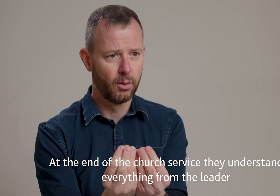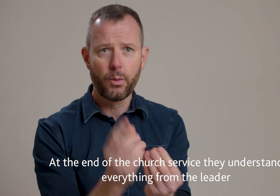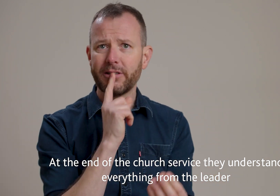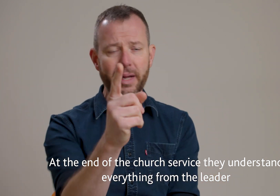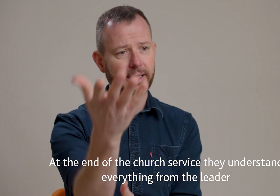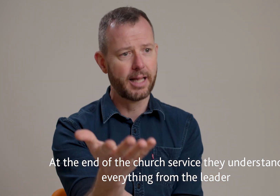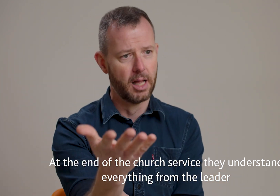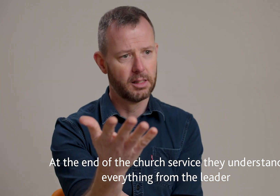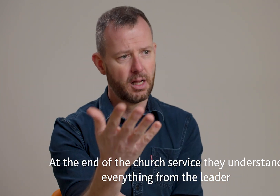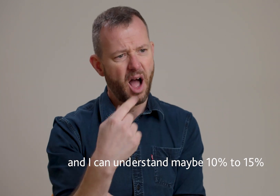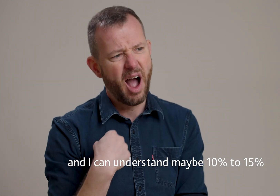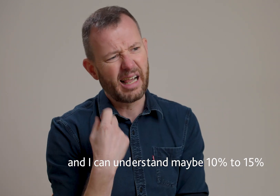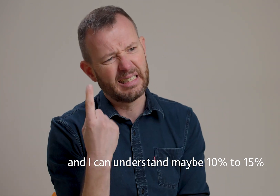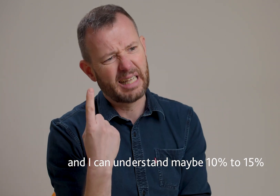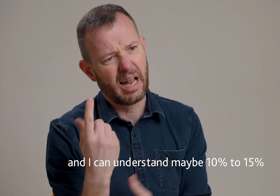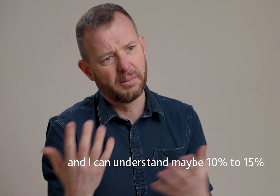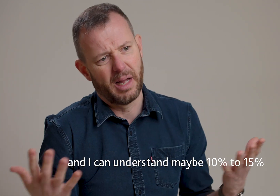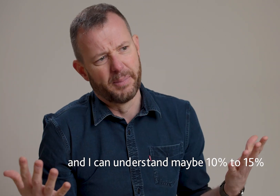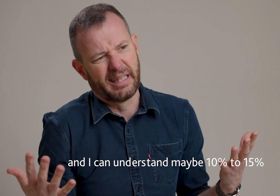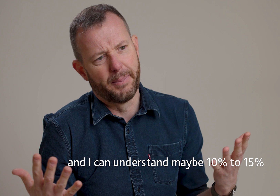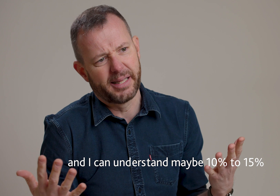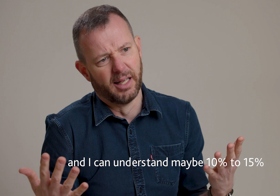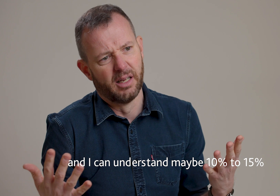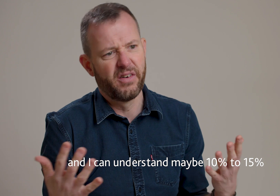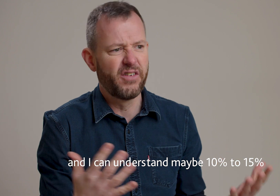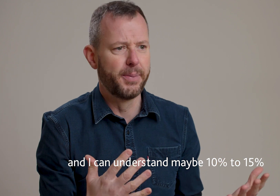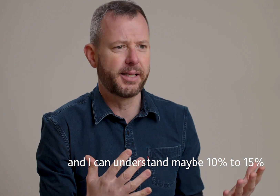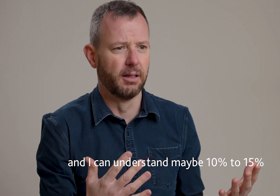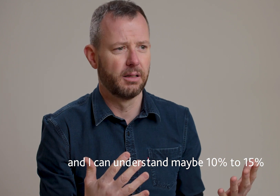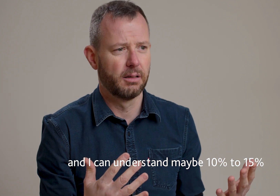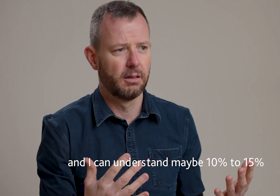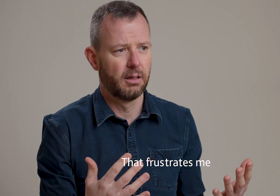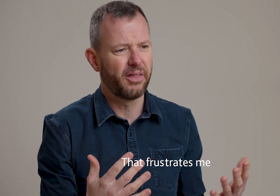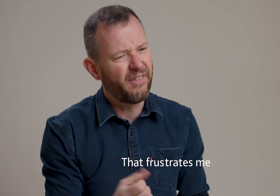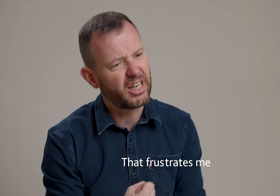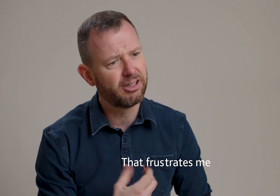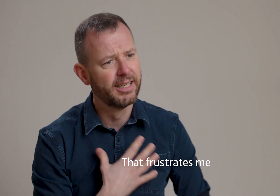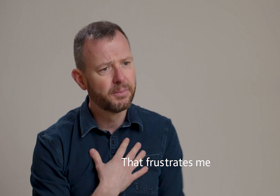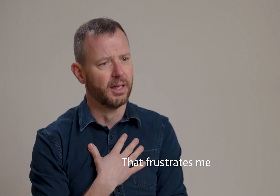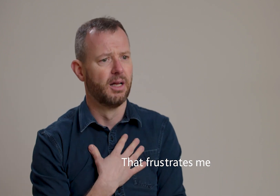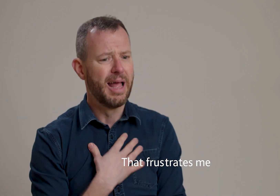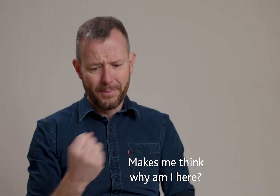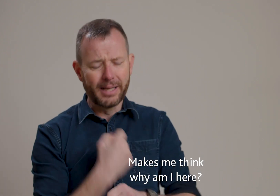For instance, I can understand maybe 2% or 3%. But that's frustrating. Maybe